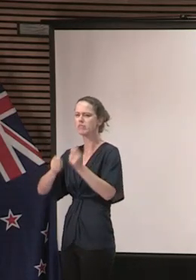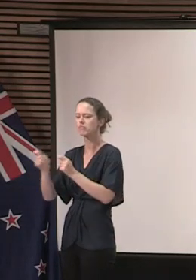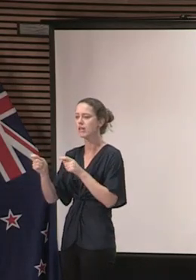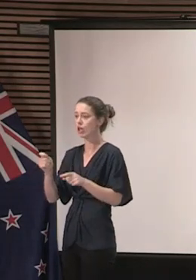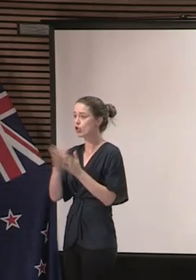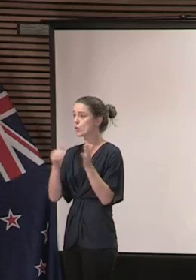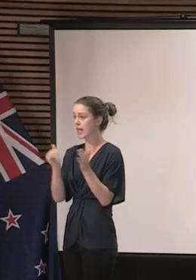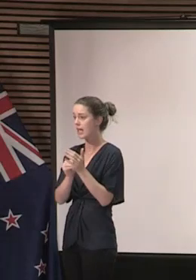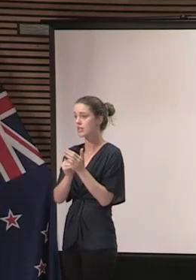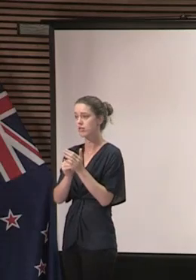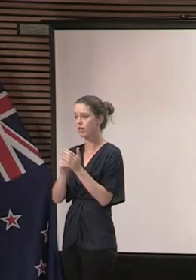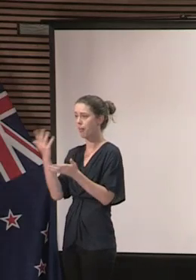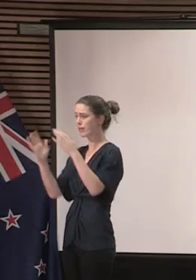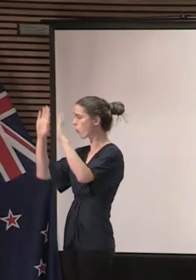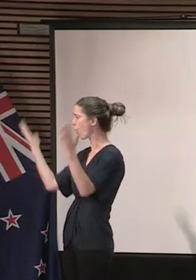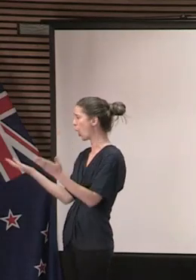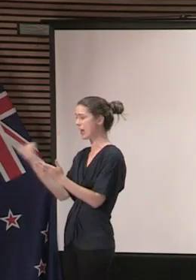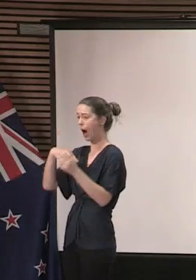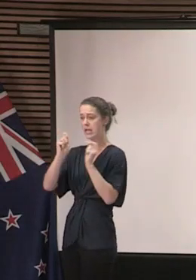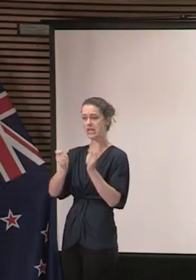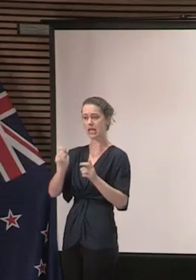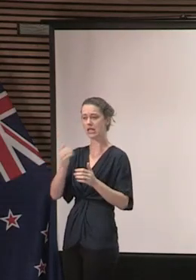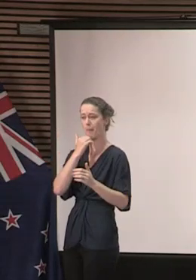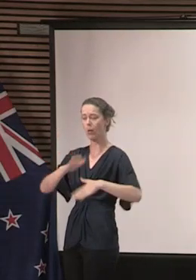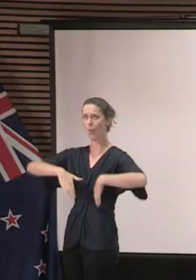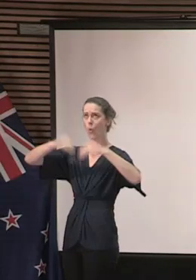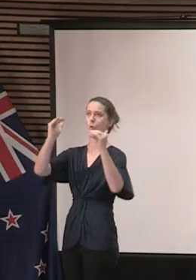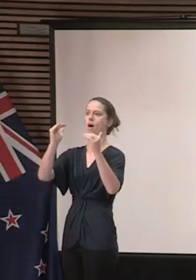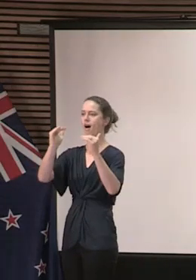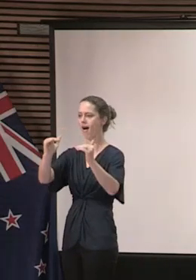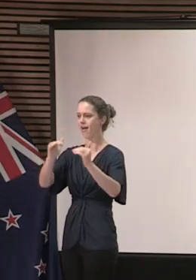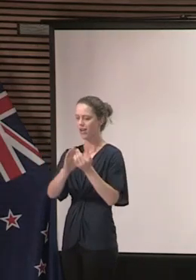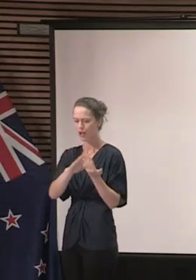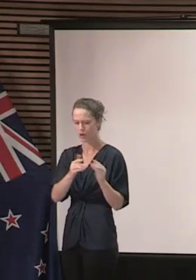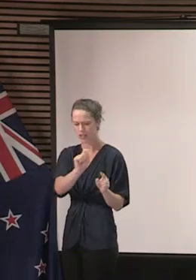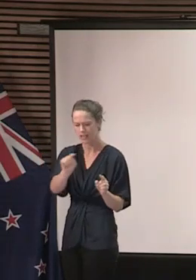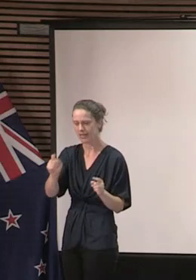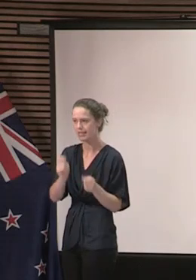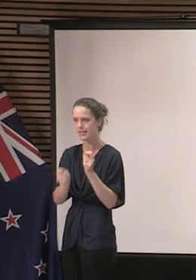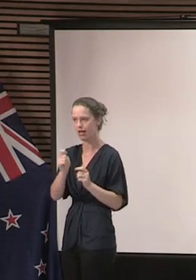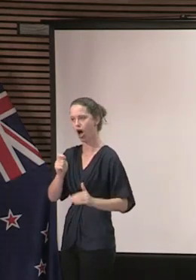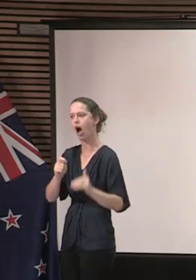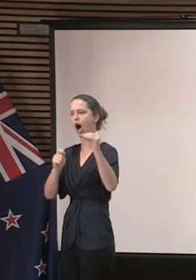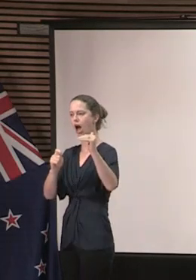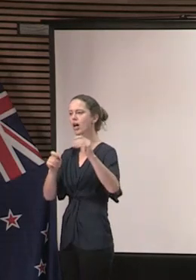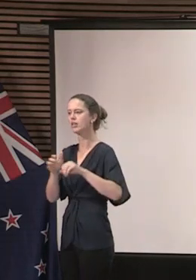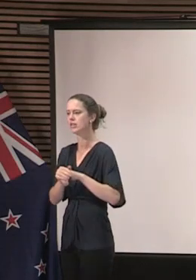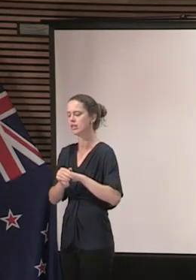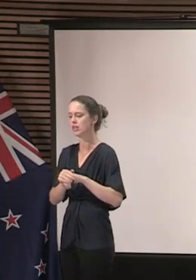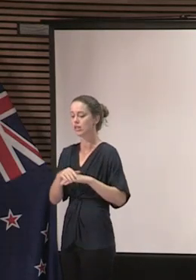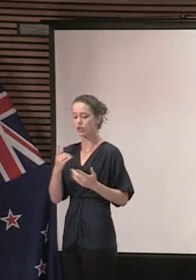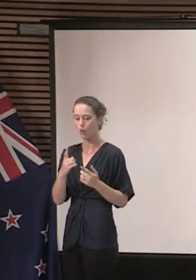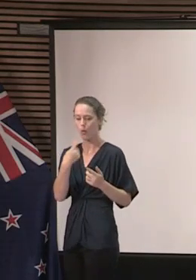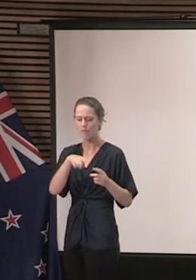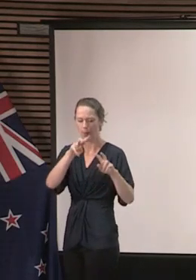highest testing rates in the world, and that in particular that community testing we've been doing, as well as the wide testing right across